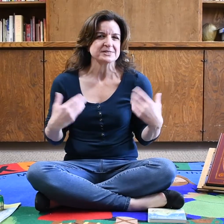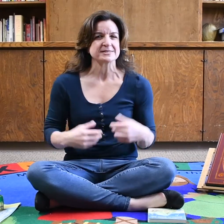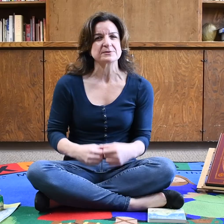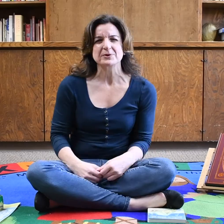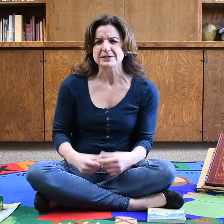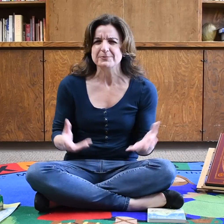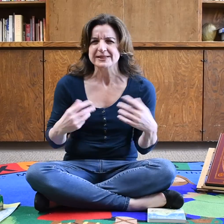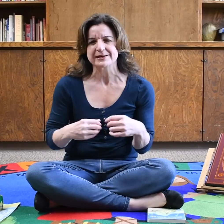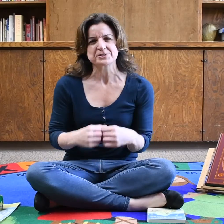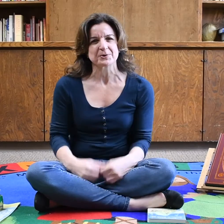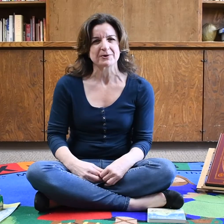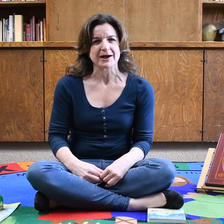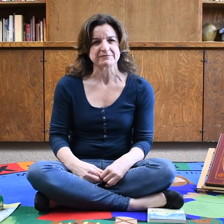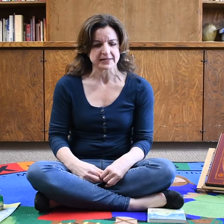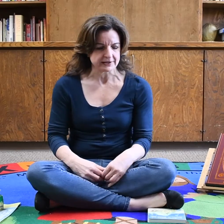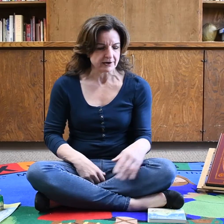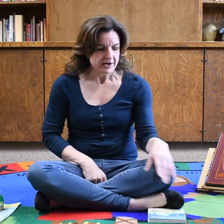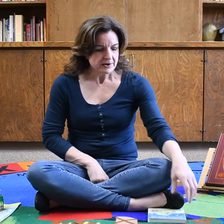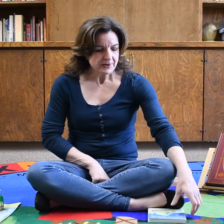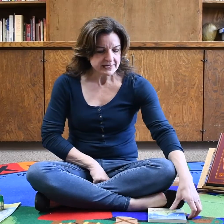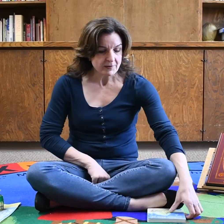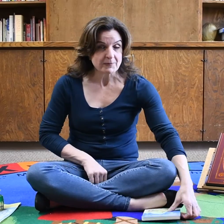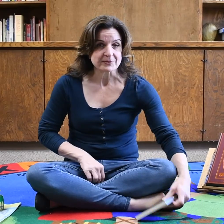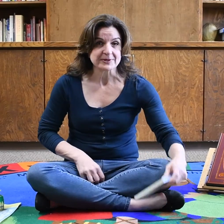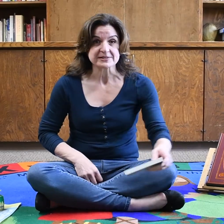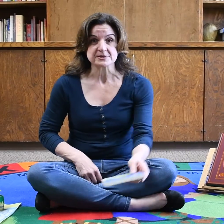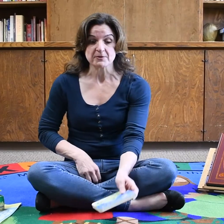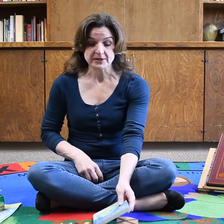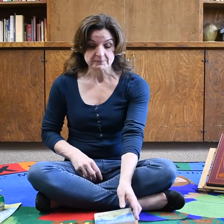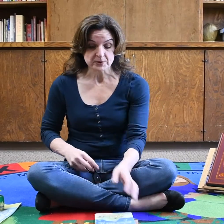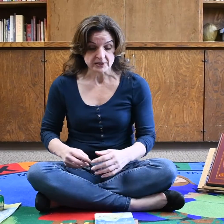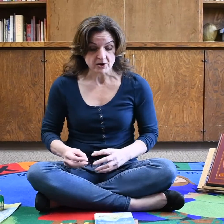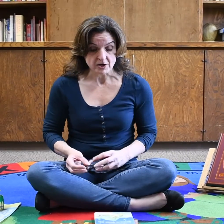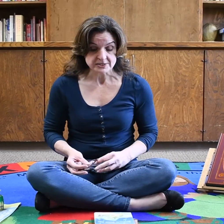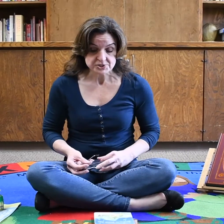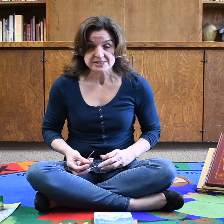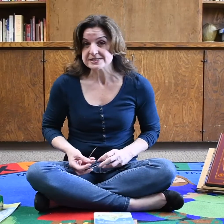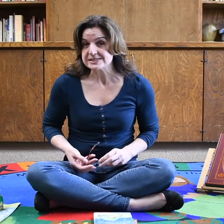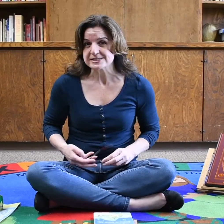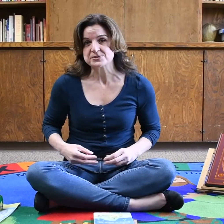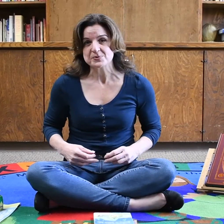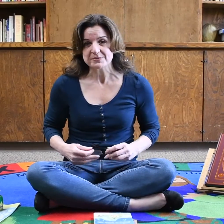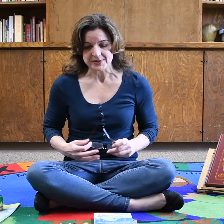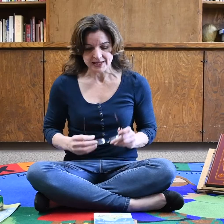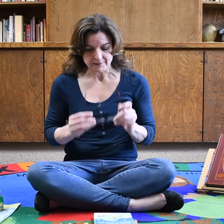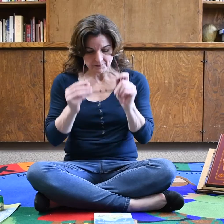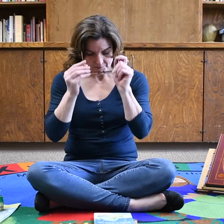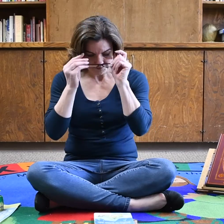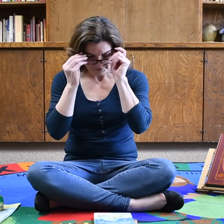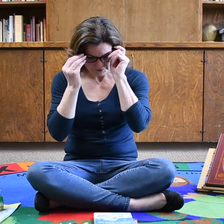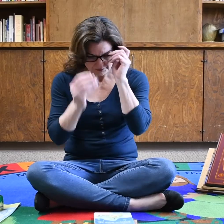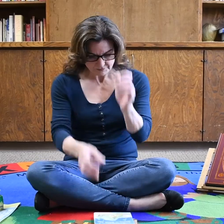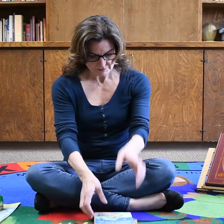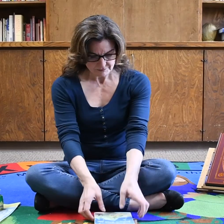remember Jesus, and we're going to bring that into our craft later. Right now, I want to read a book called Jesus Is With Me.